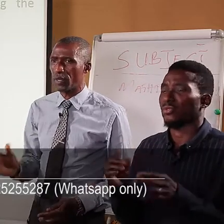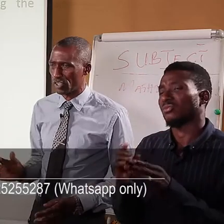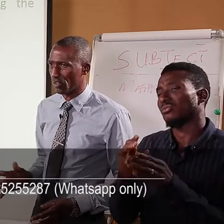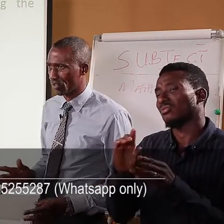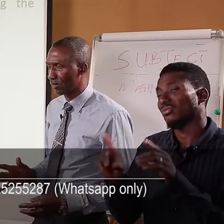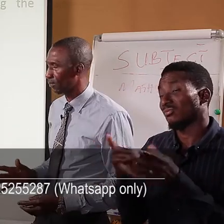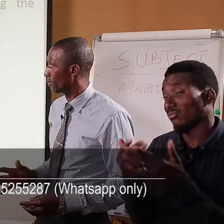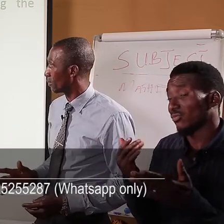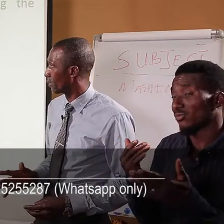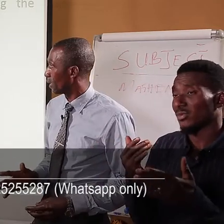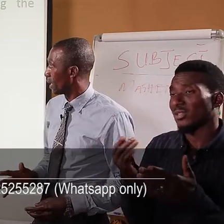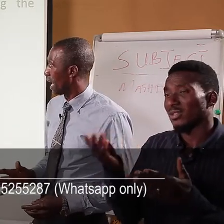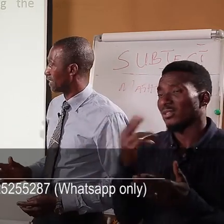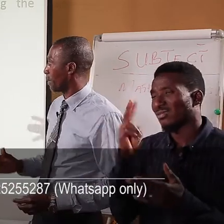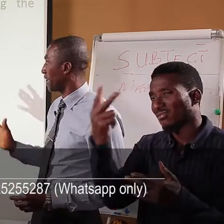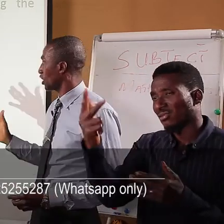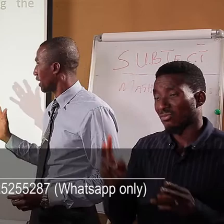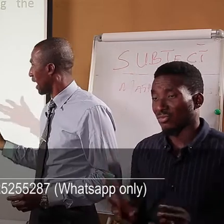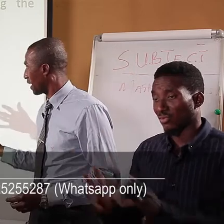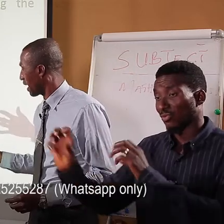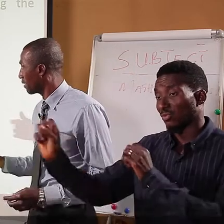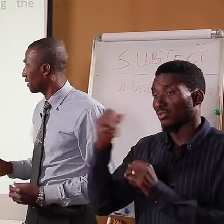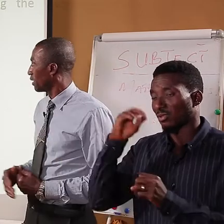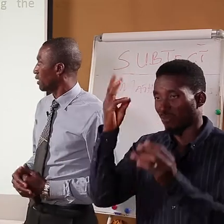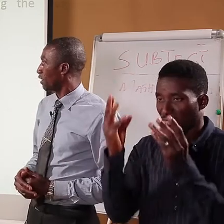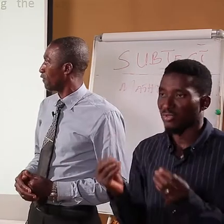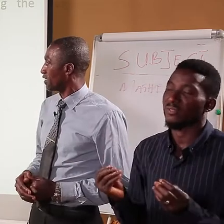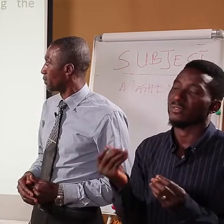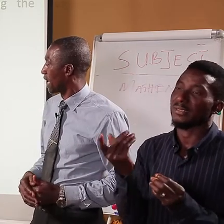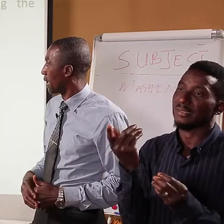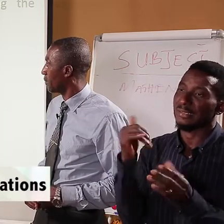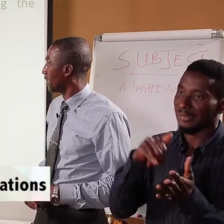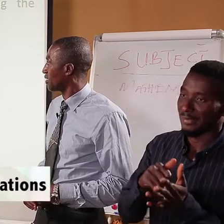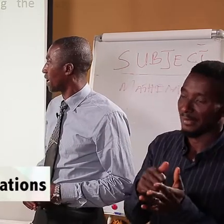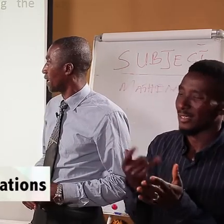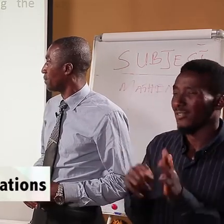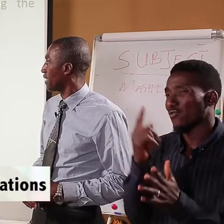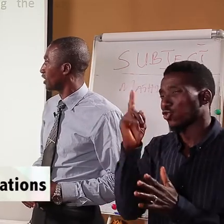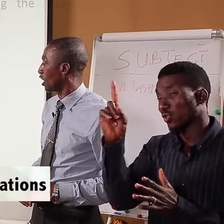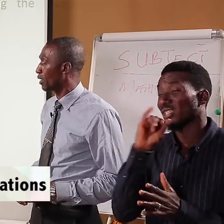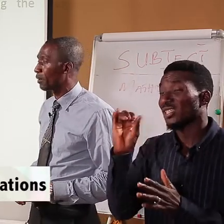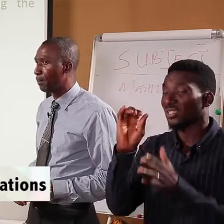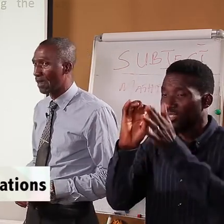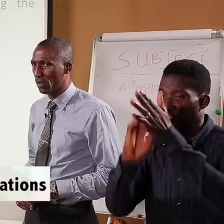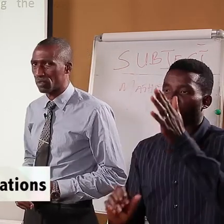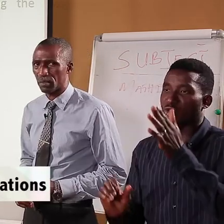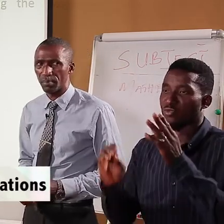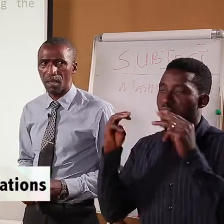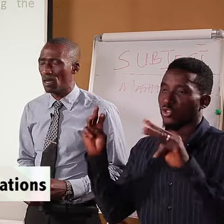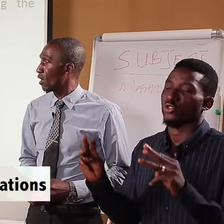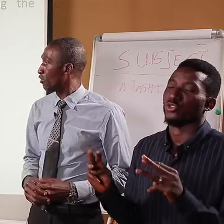linear equations. As I mentioned earlier, the first of them is the elimination